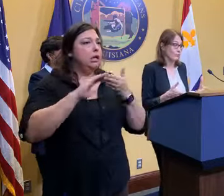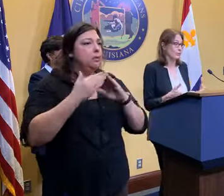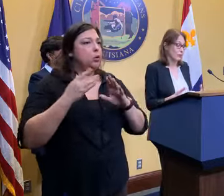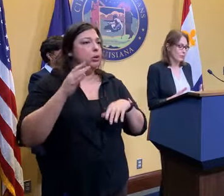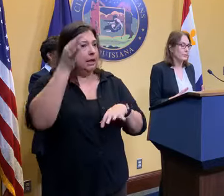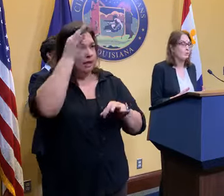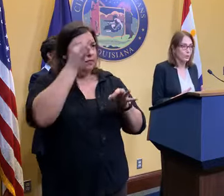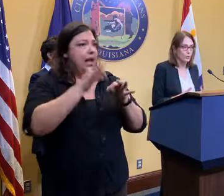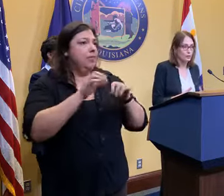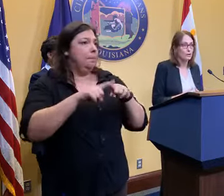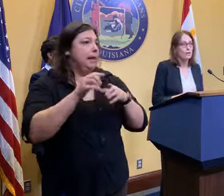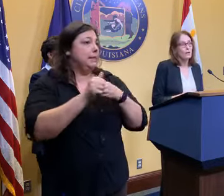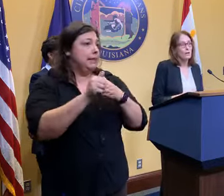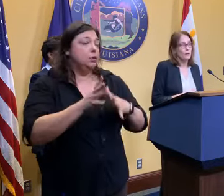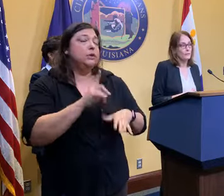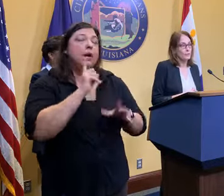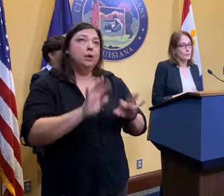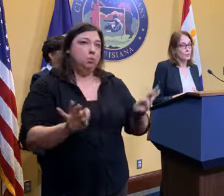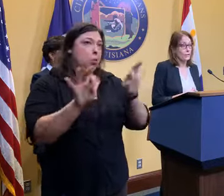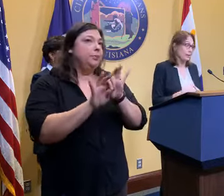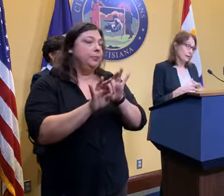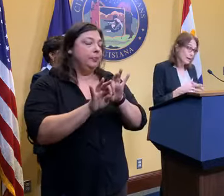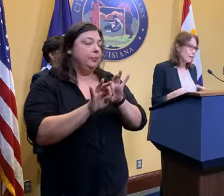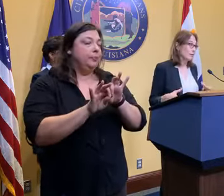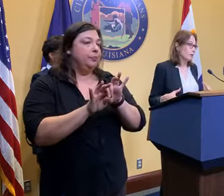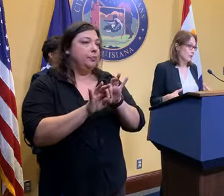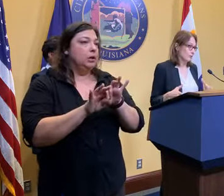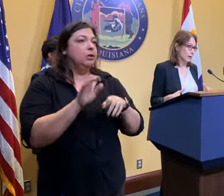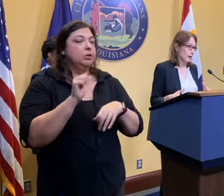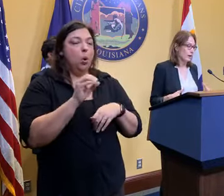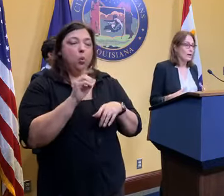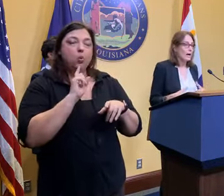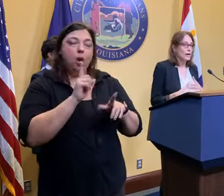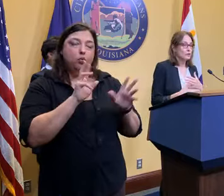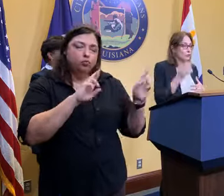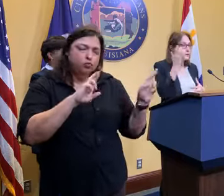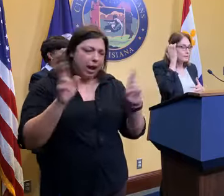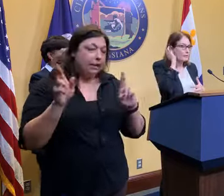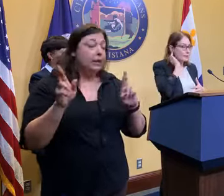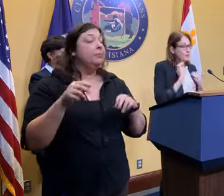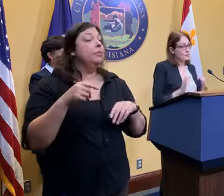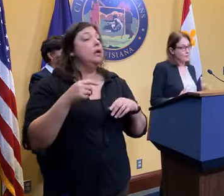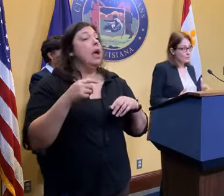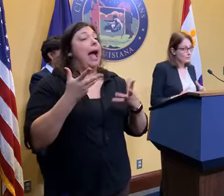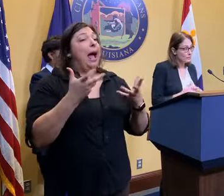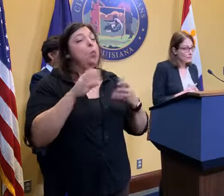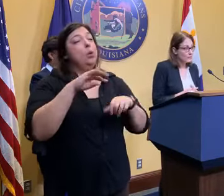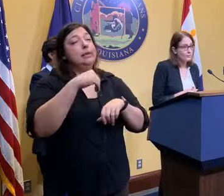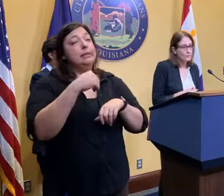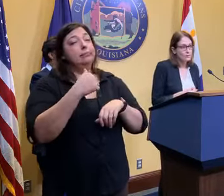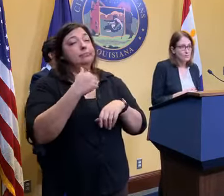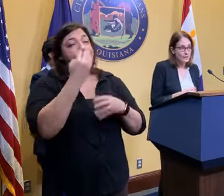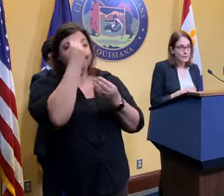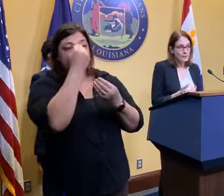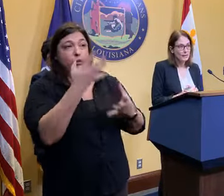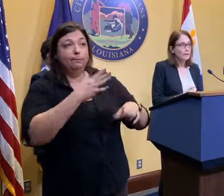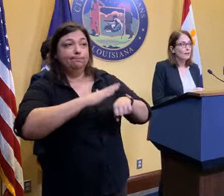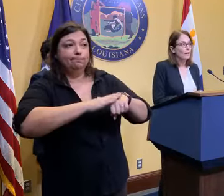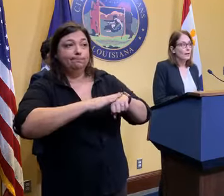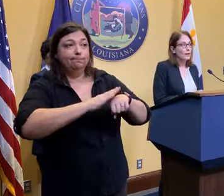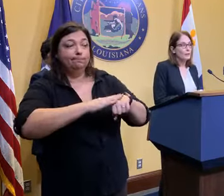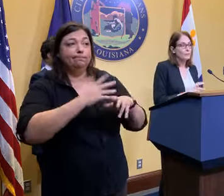is incredibly important. So we are hitting the ground running. I do want to set expectations about this